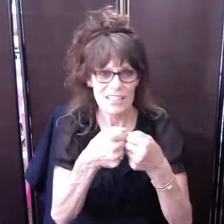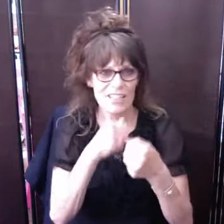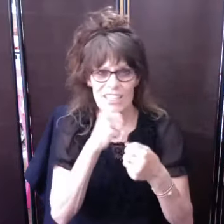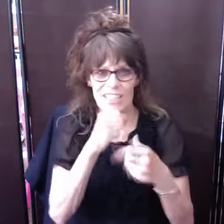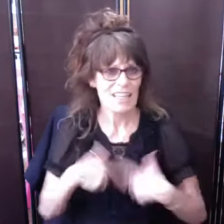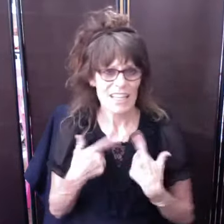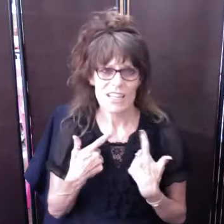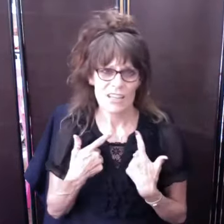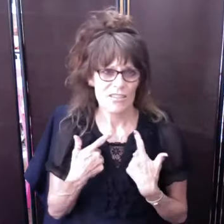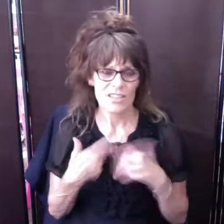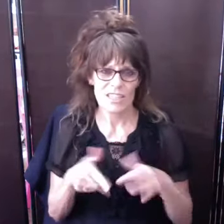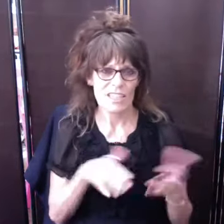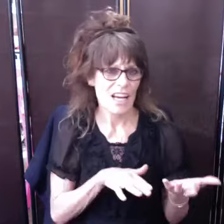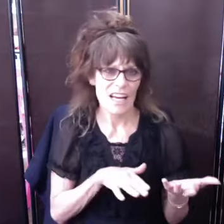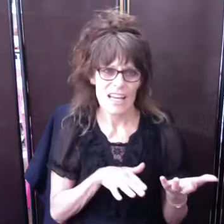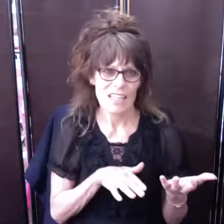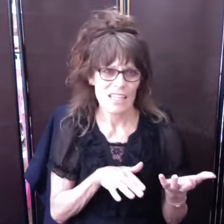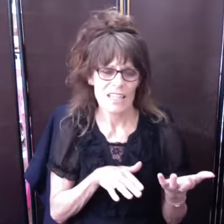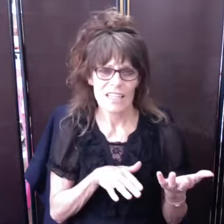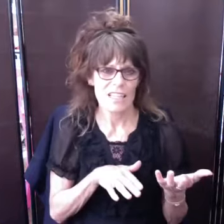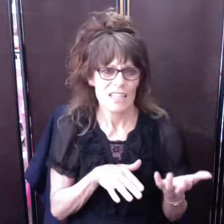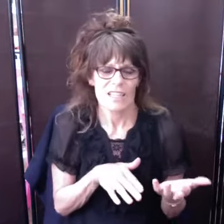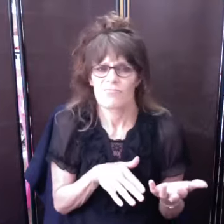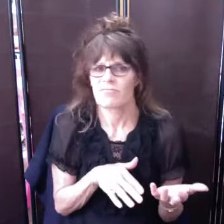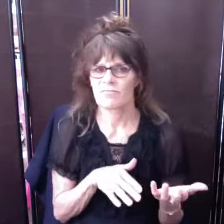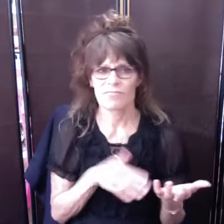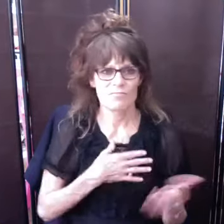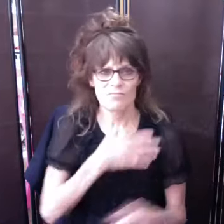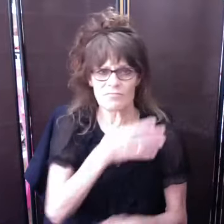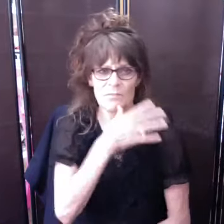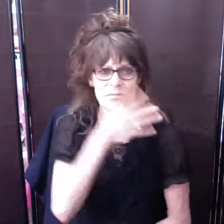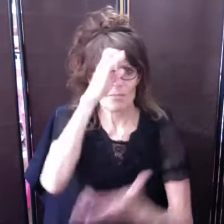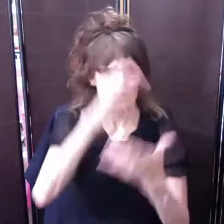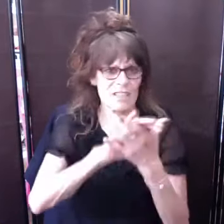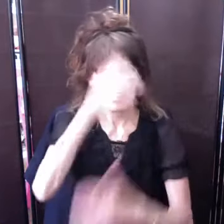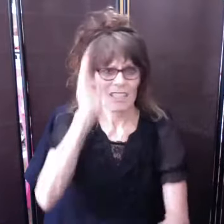Most God-fearing person I'd ever known, maybe up and through now. And I